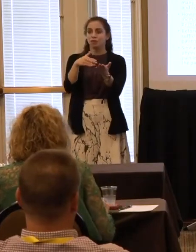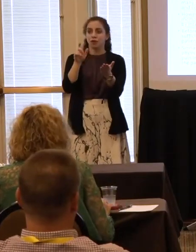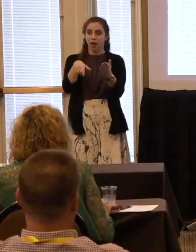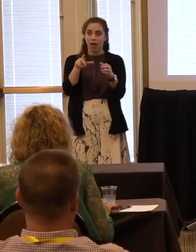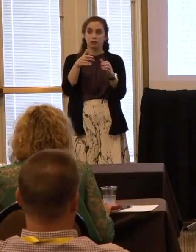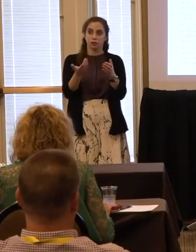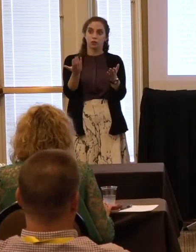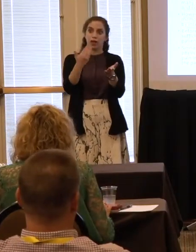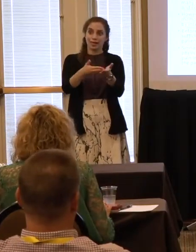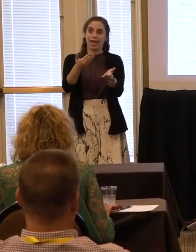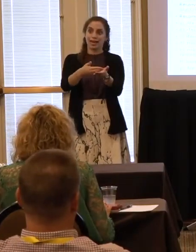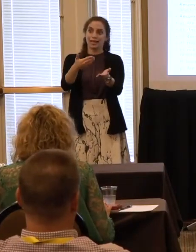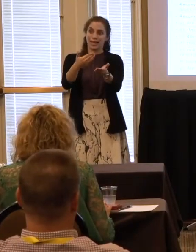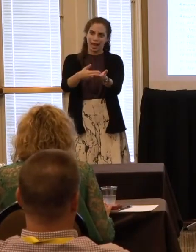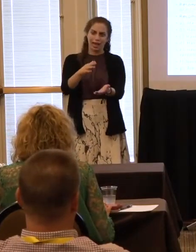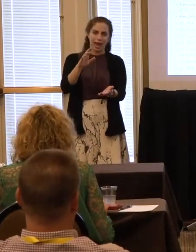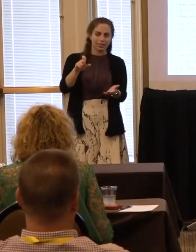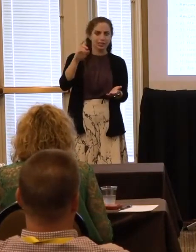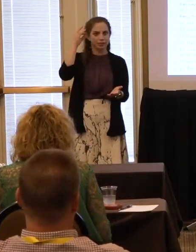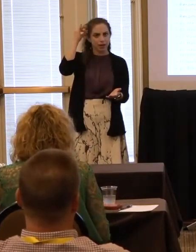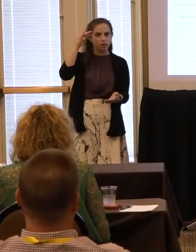assessing the risks and benefits.